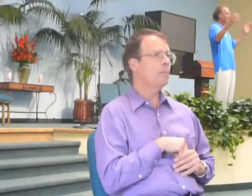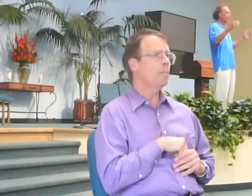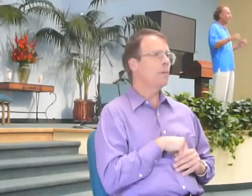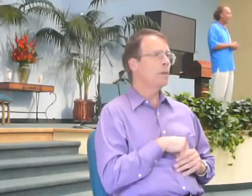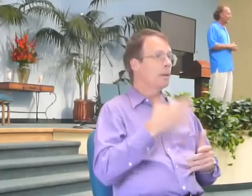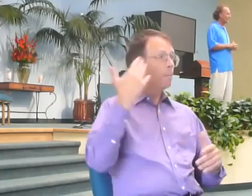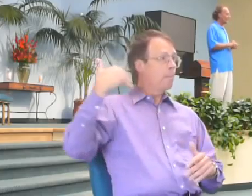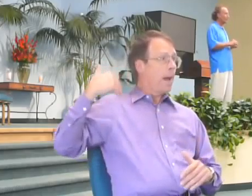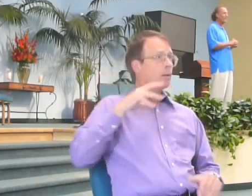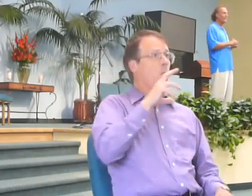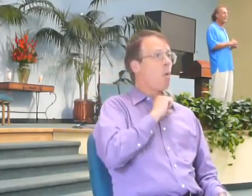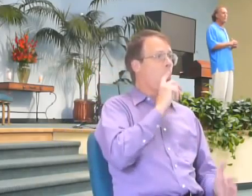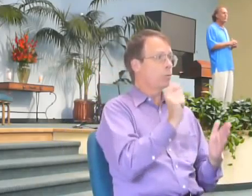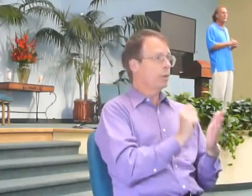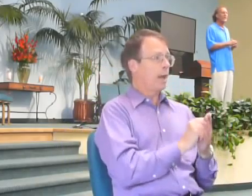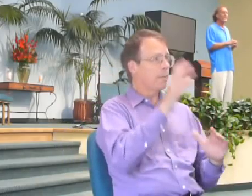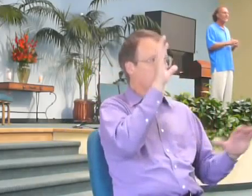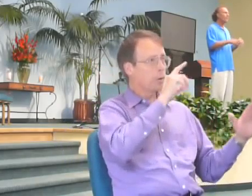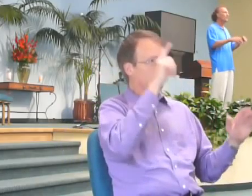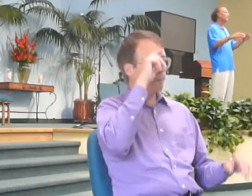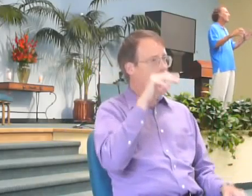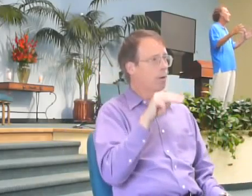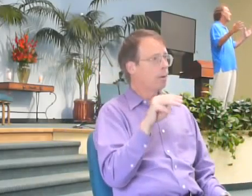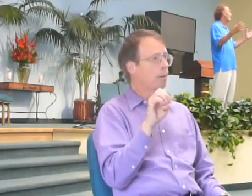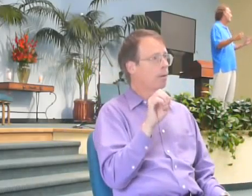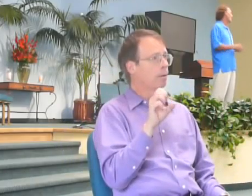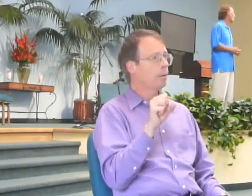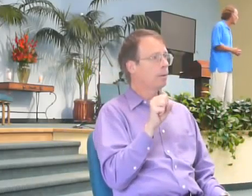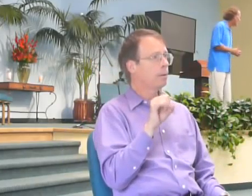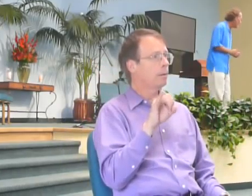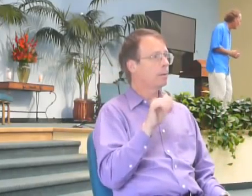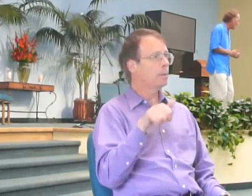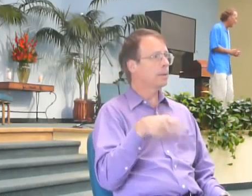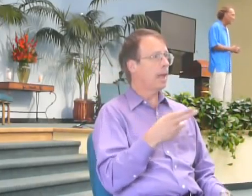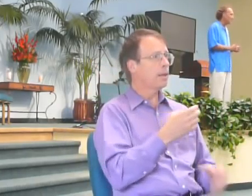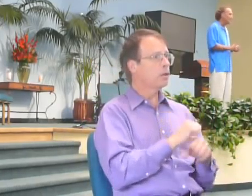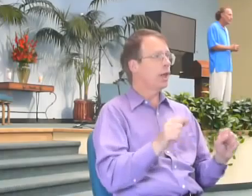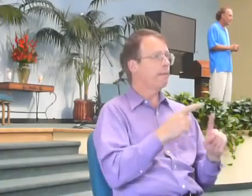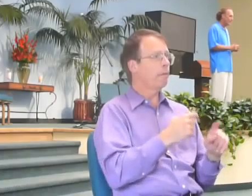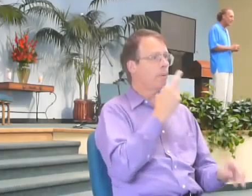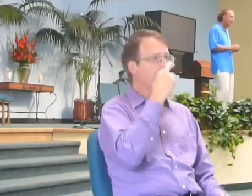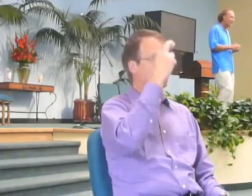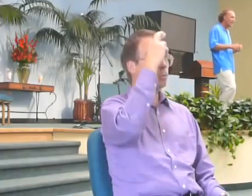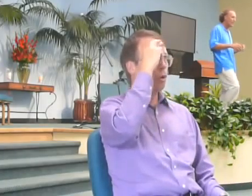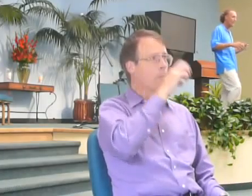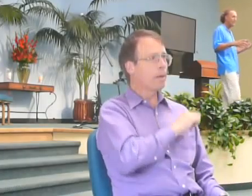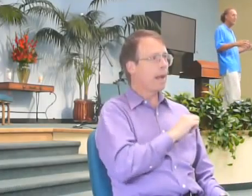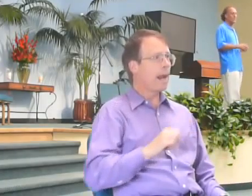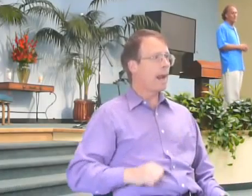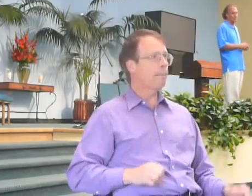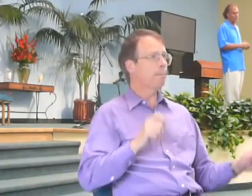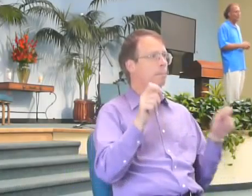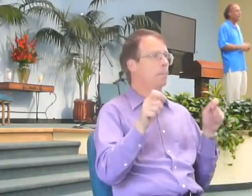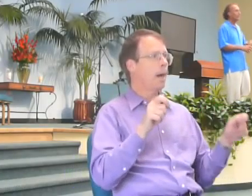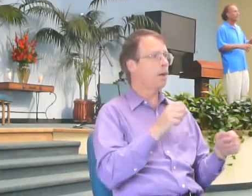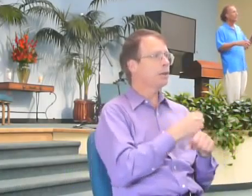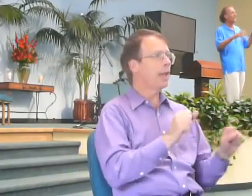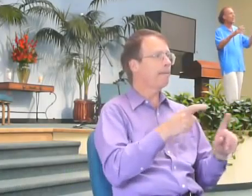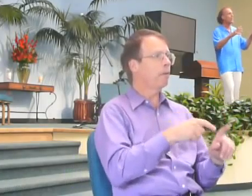Back in the old days, were looking for a Messiah to come to save them from the Roman Empire. They were going to save them from Caesar.